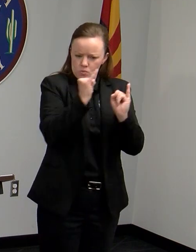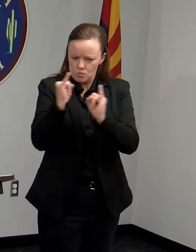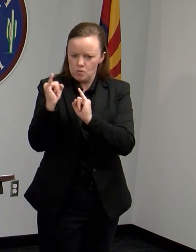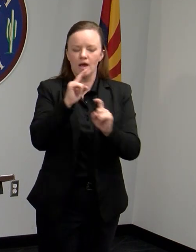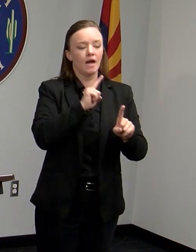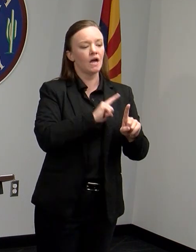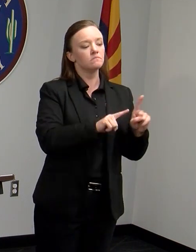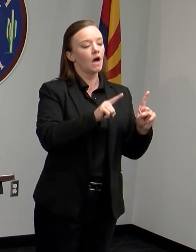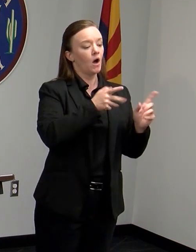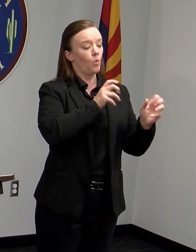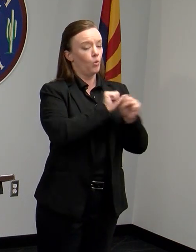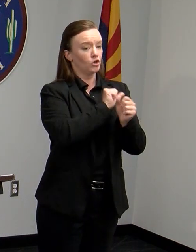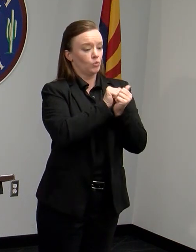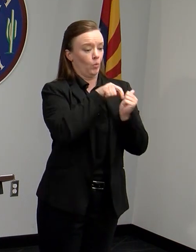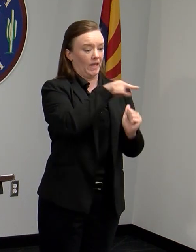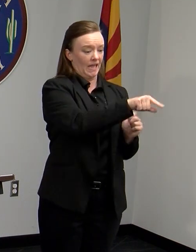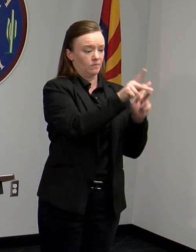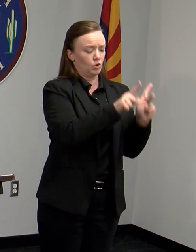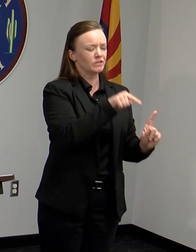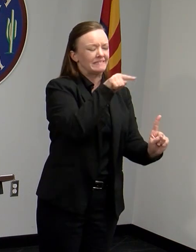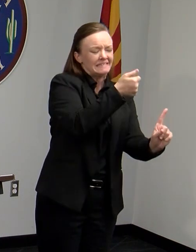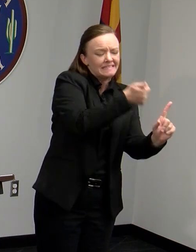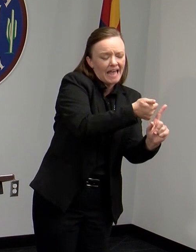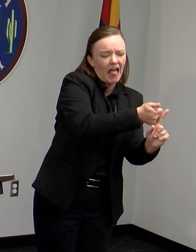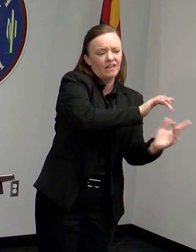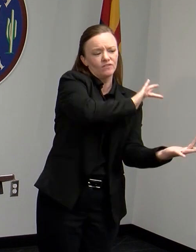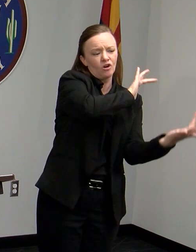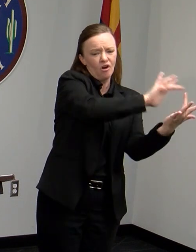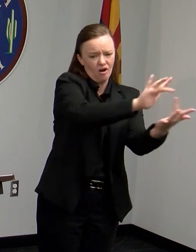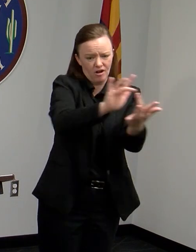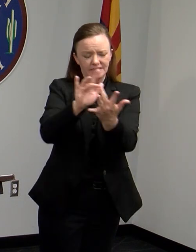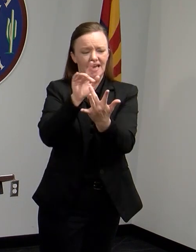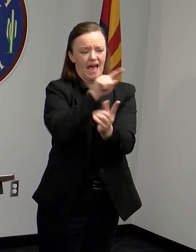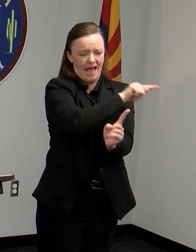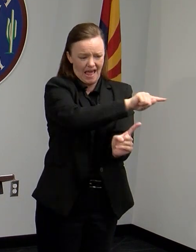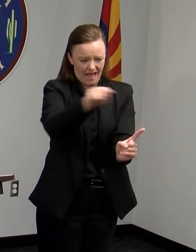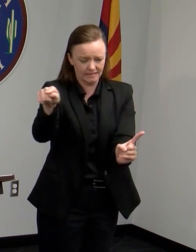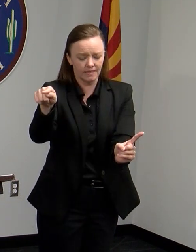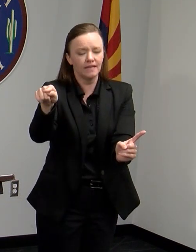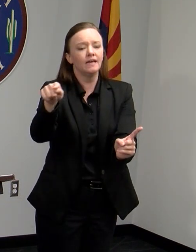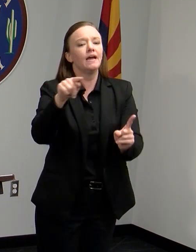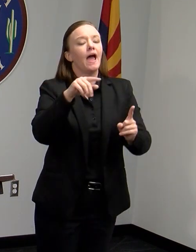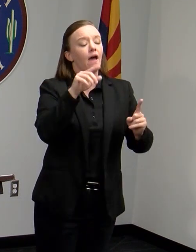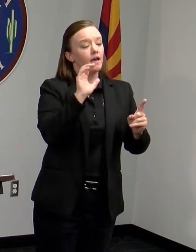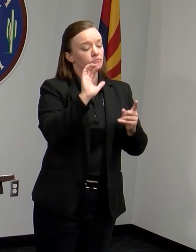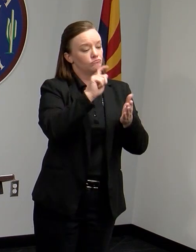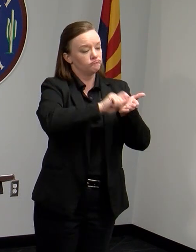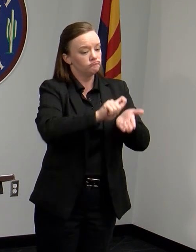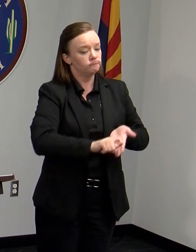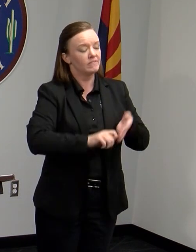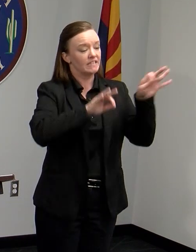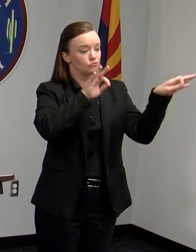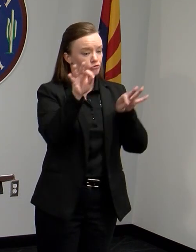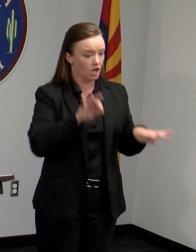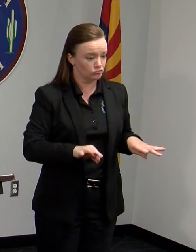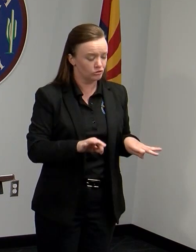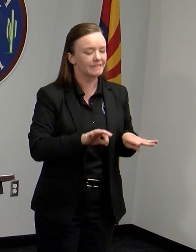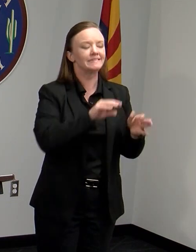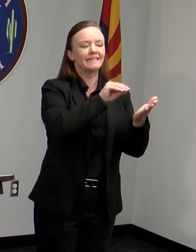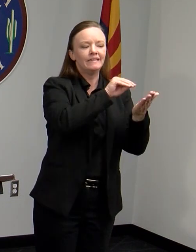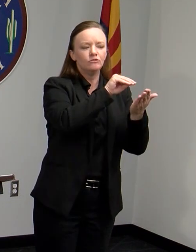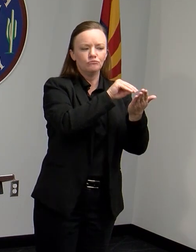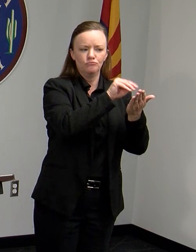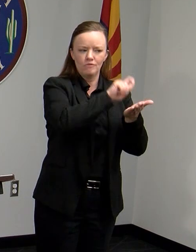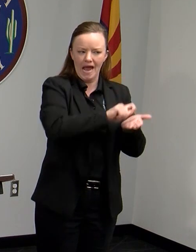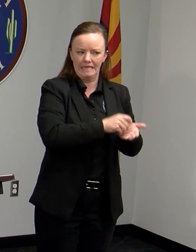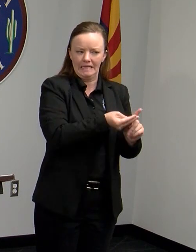out to their contacts and provide them with all the instructions that we just described in writing. Since